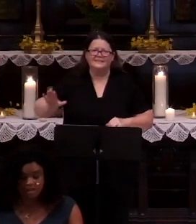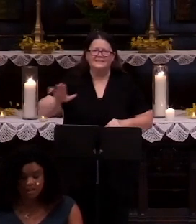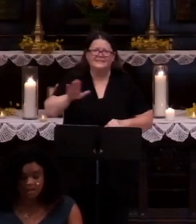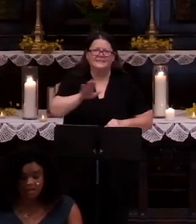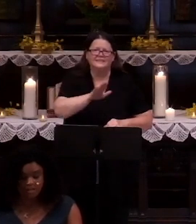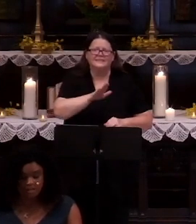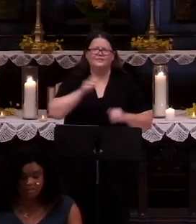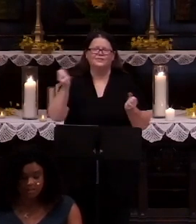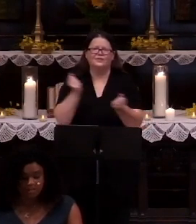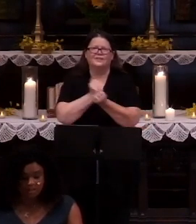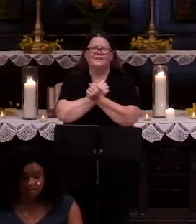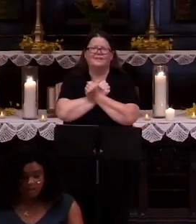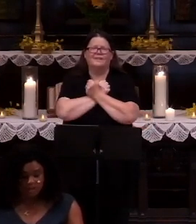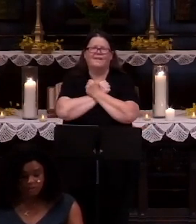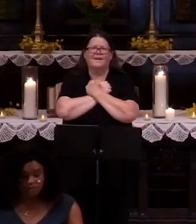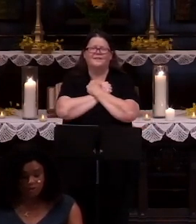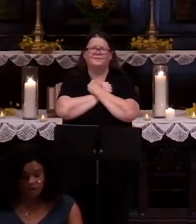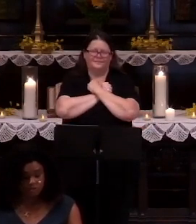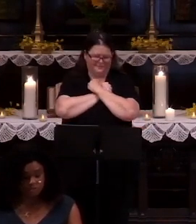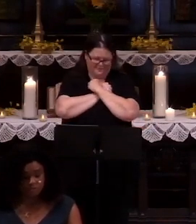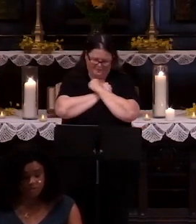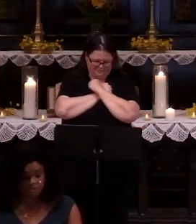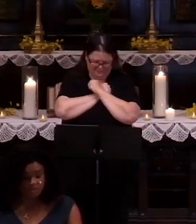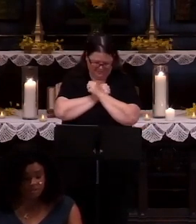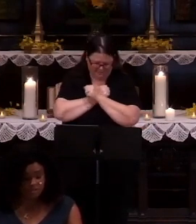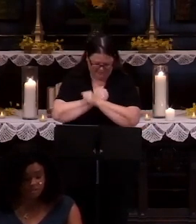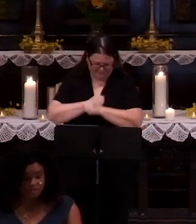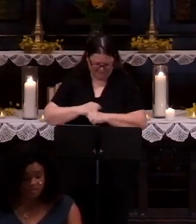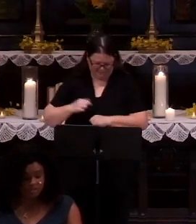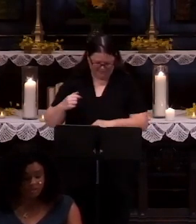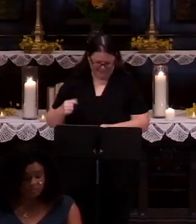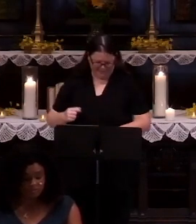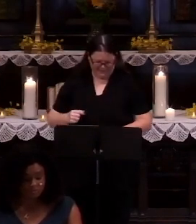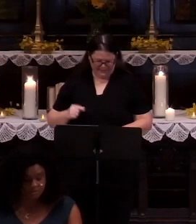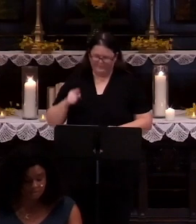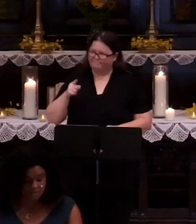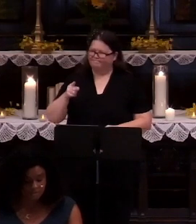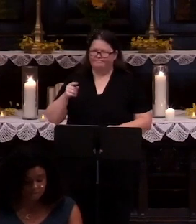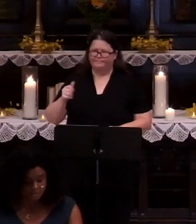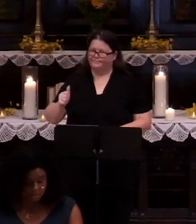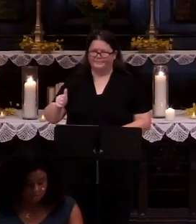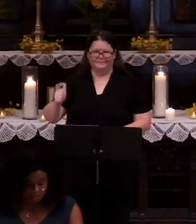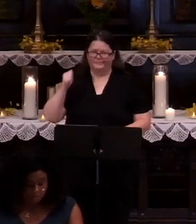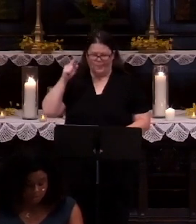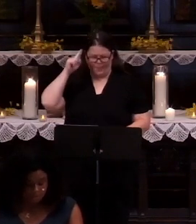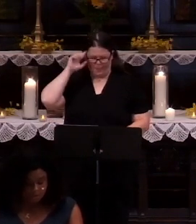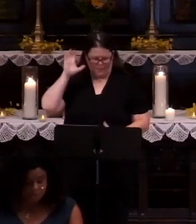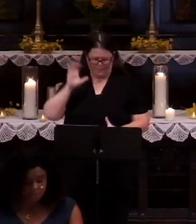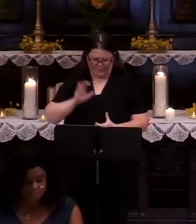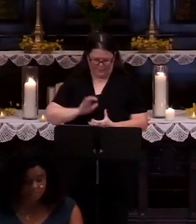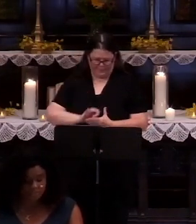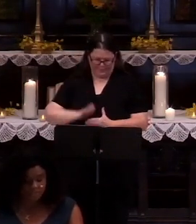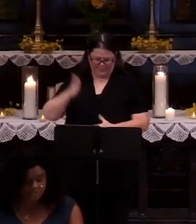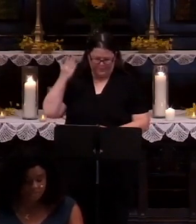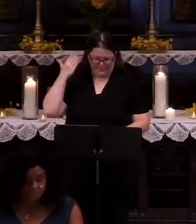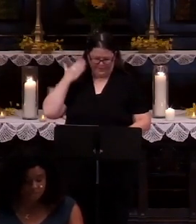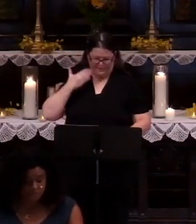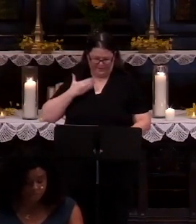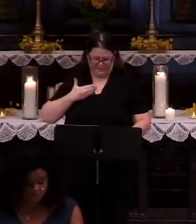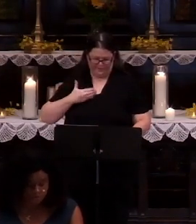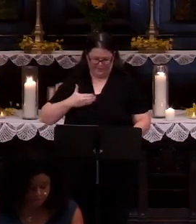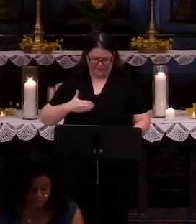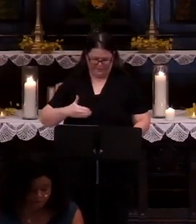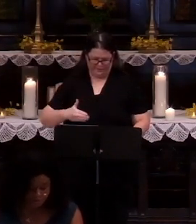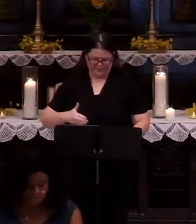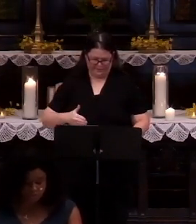I've done. You won't believe me, all you will see is